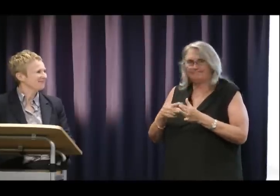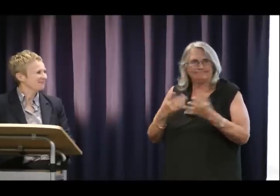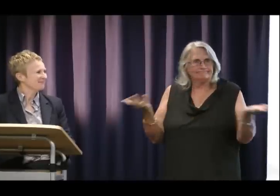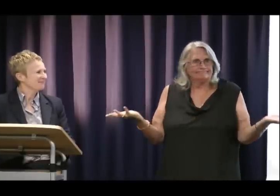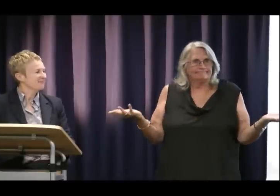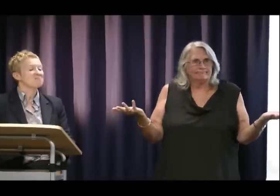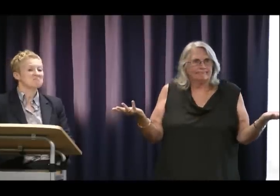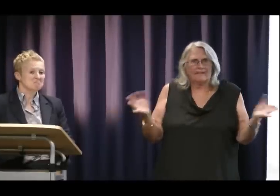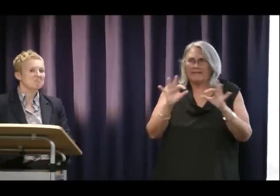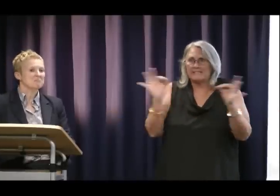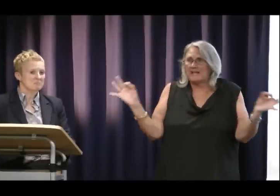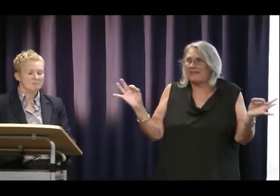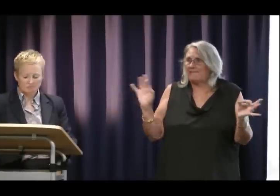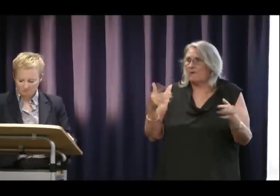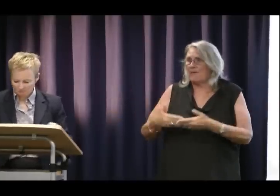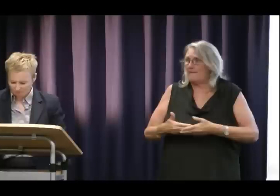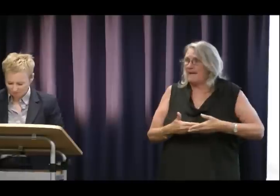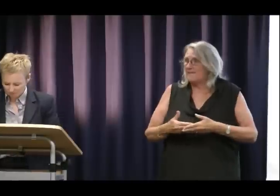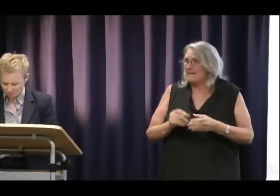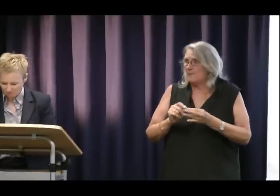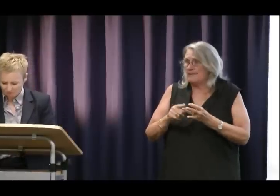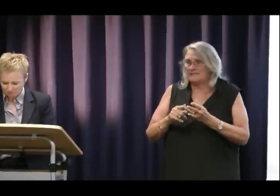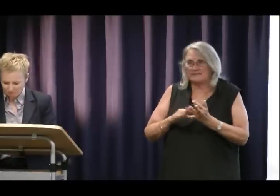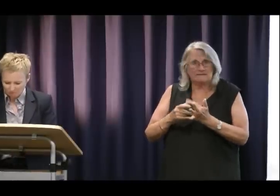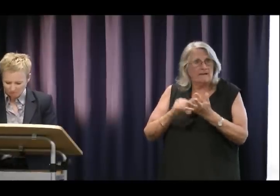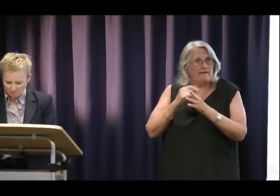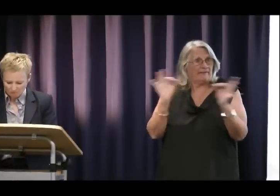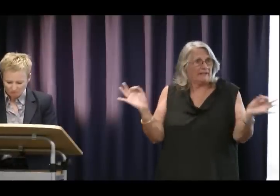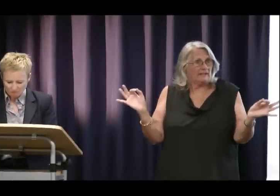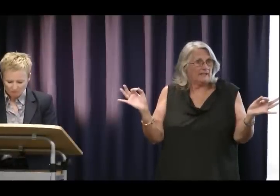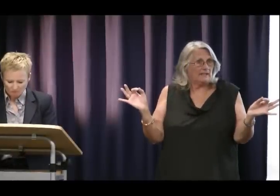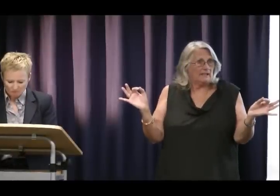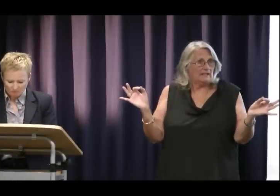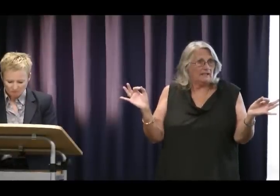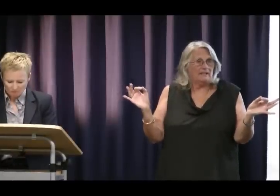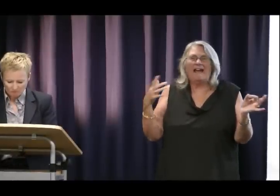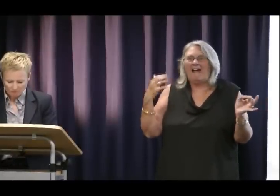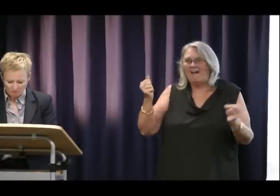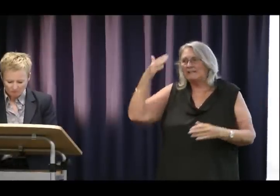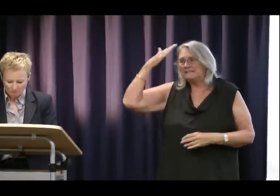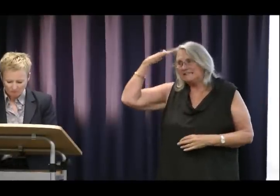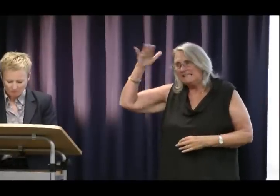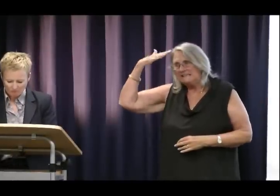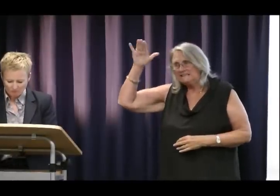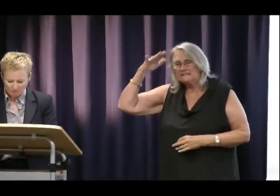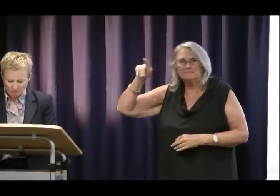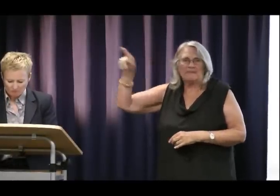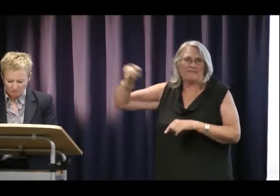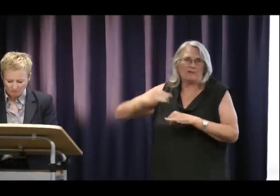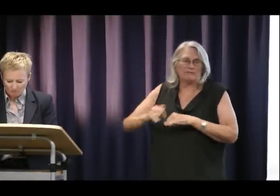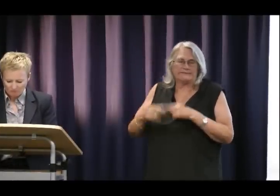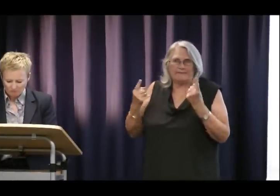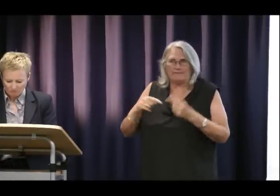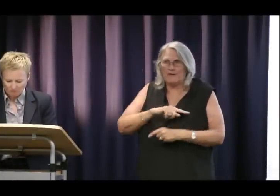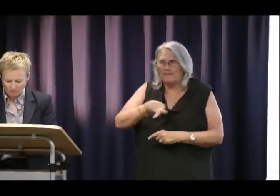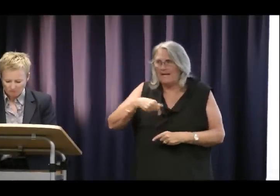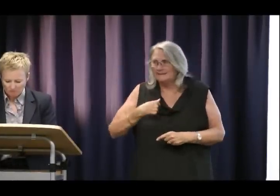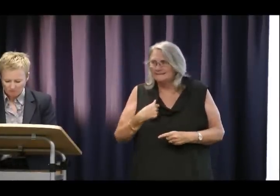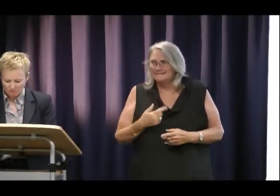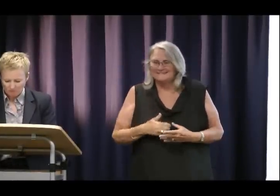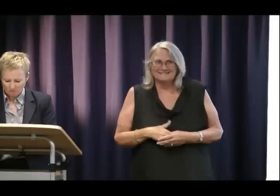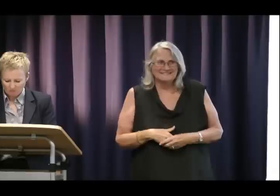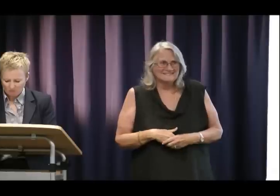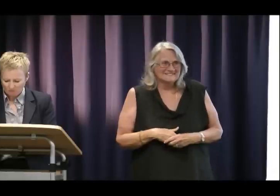we're neglected. We're a neglected area from Vic Deaf. There's nothing for us as baby boomers. There is the seniors